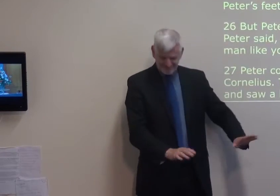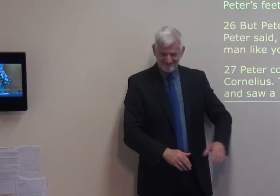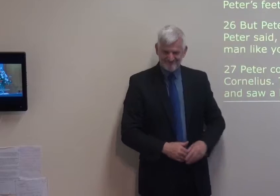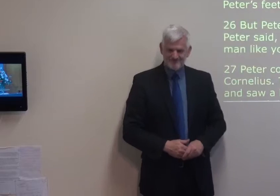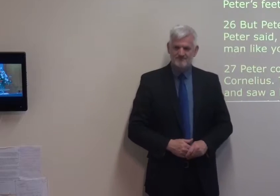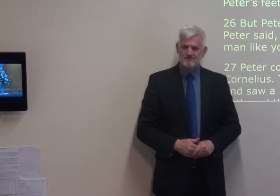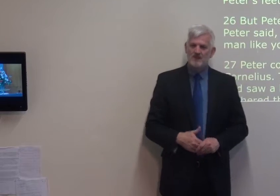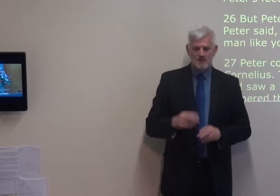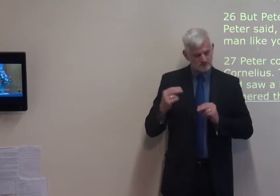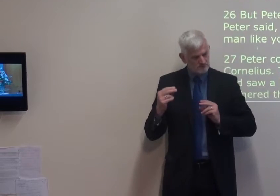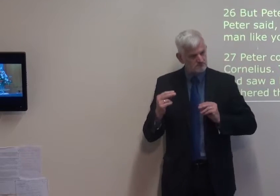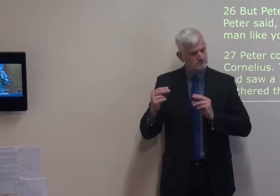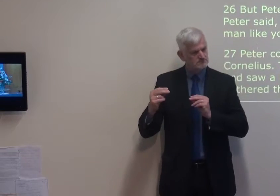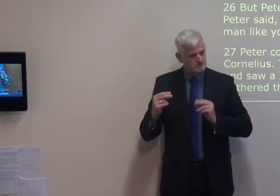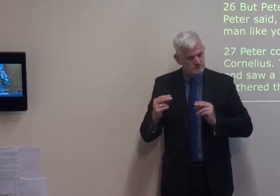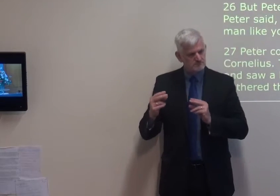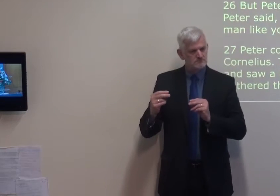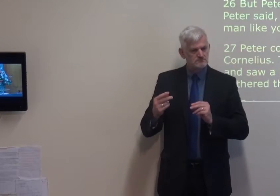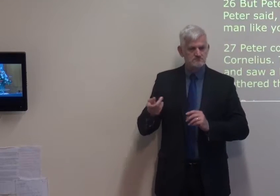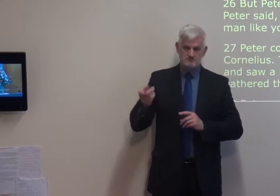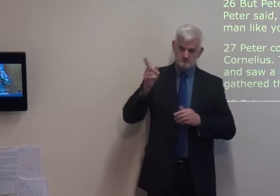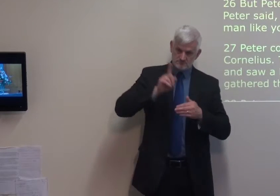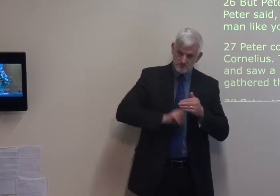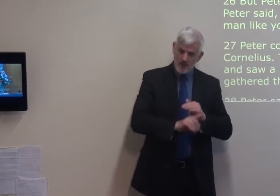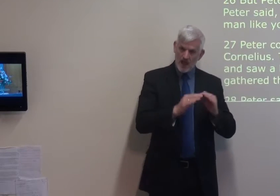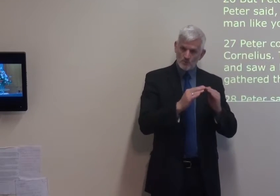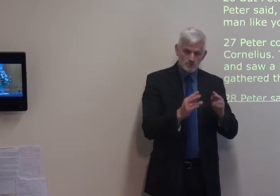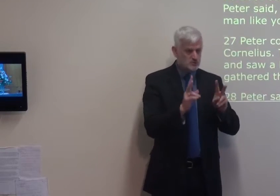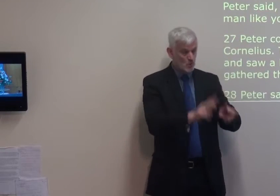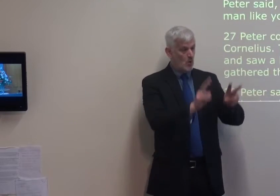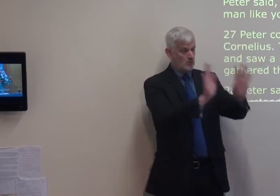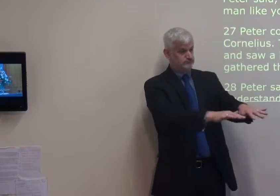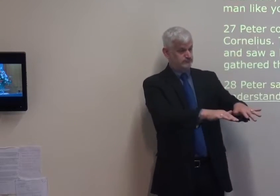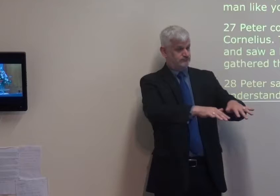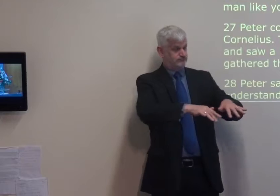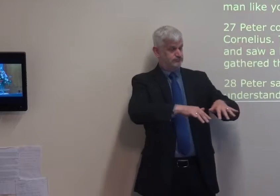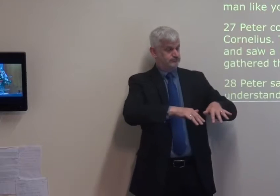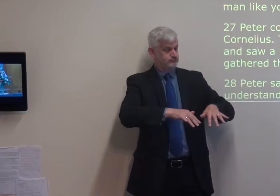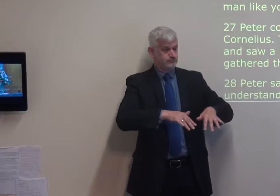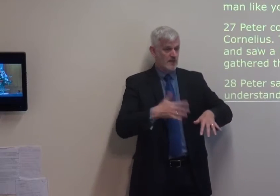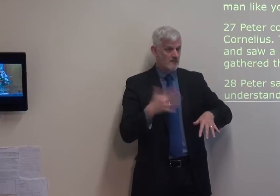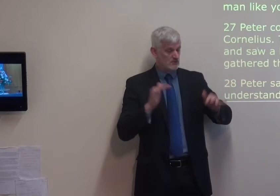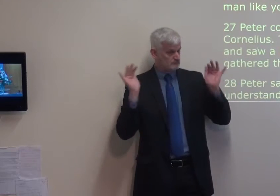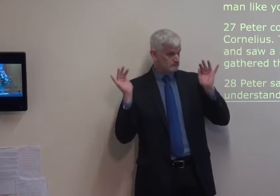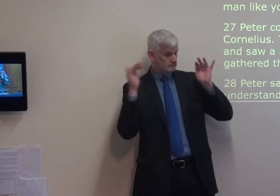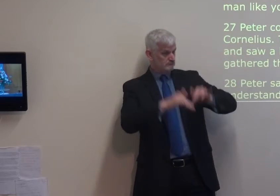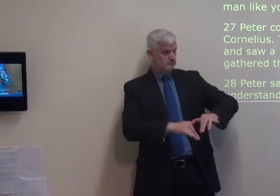he talked with him, he went in, and found many that were come together. And he